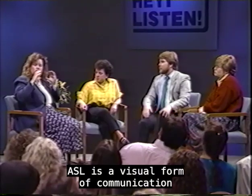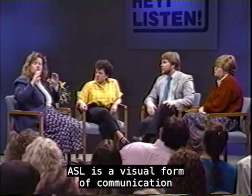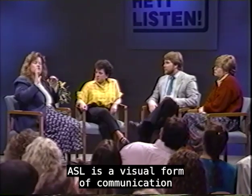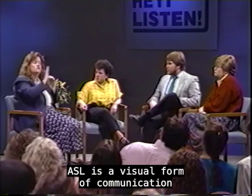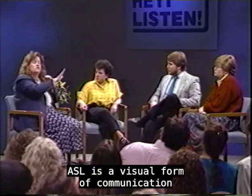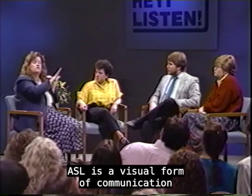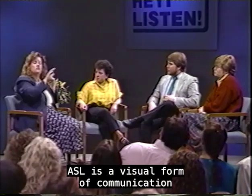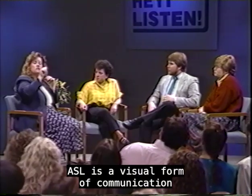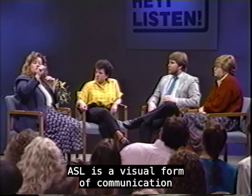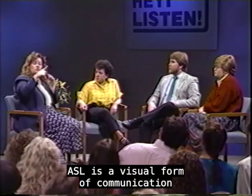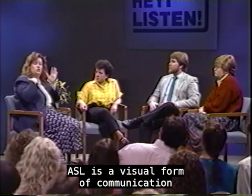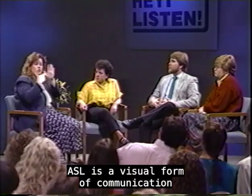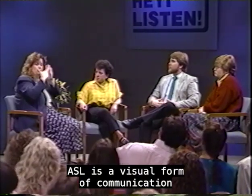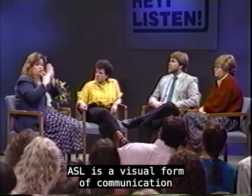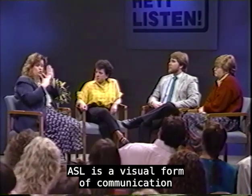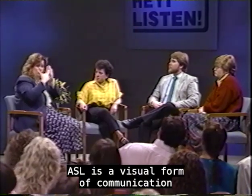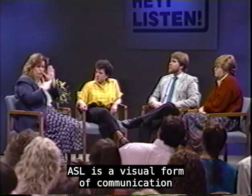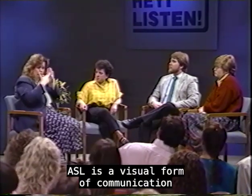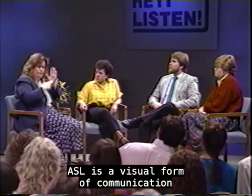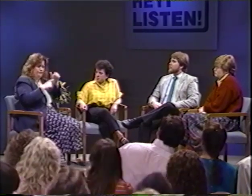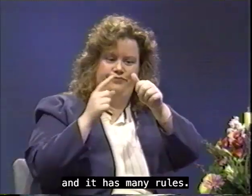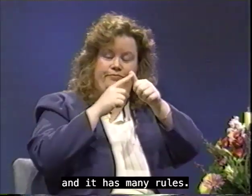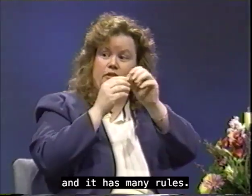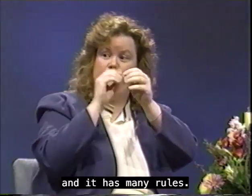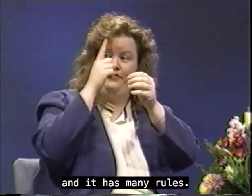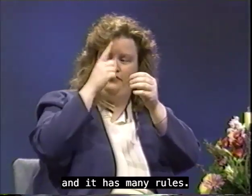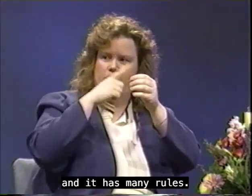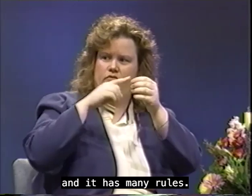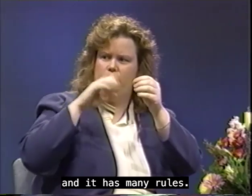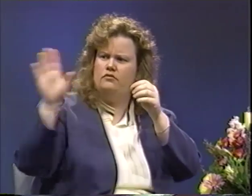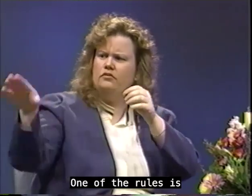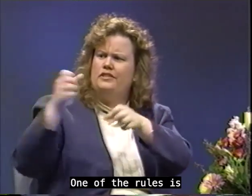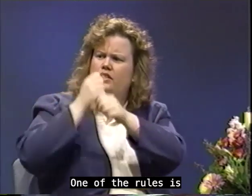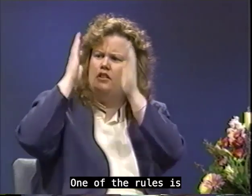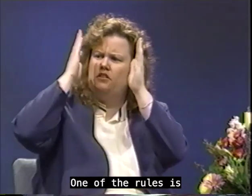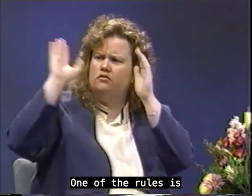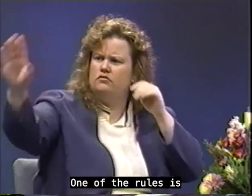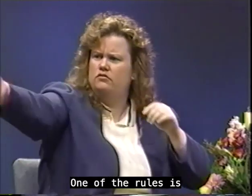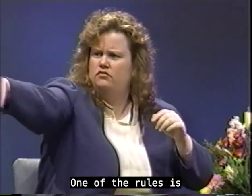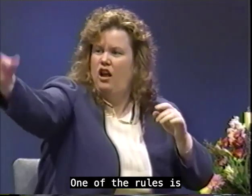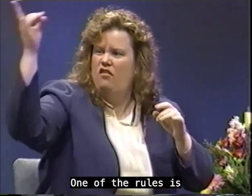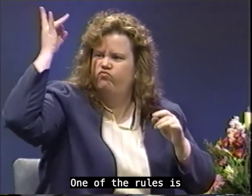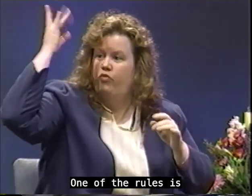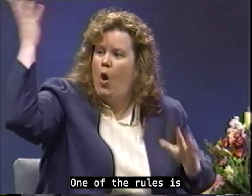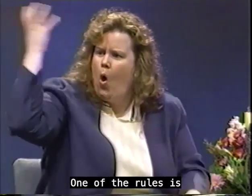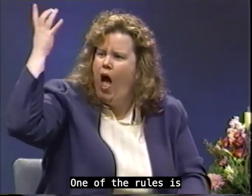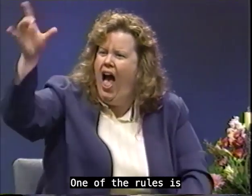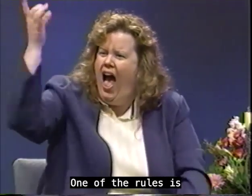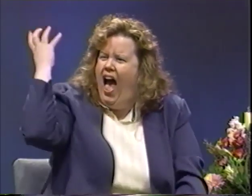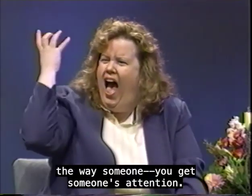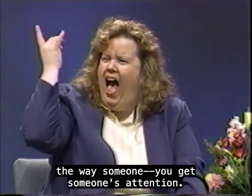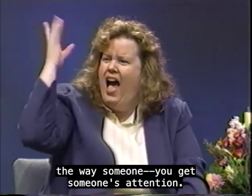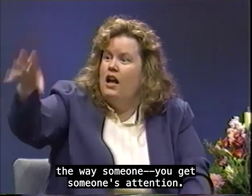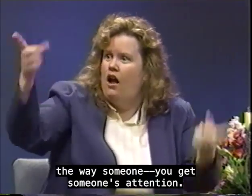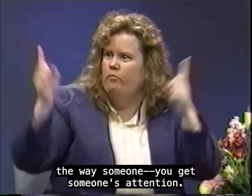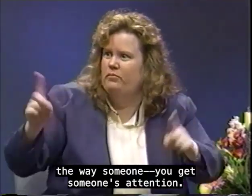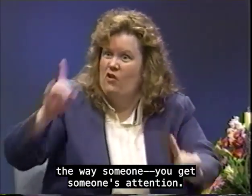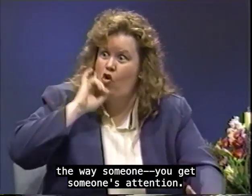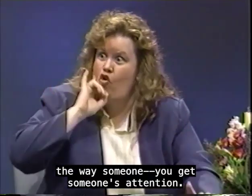ASL is a visual form of communication, and it has many rules. One of the rules is the way you